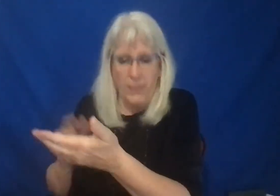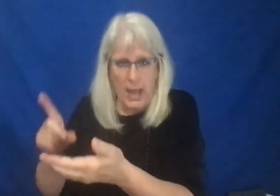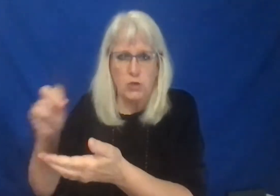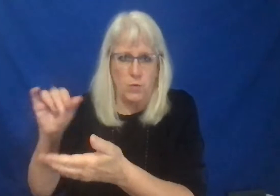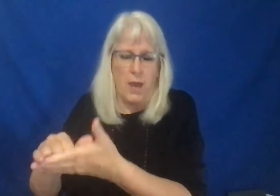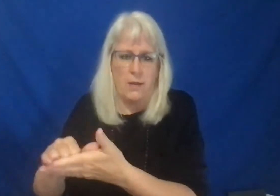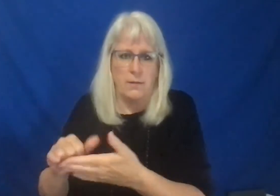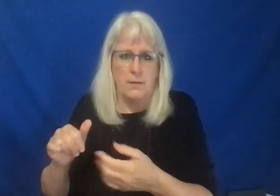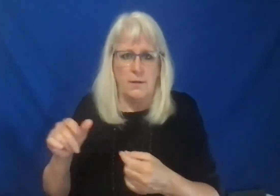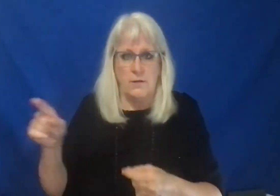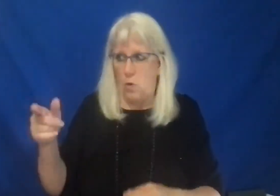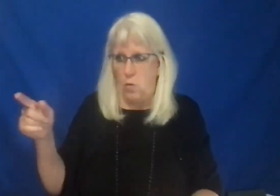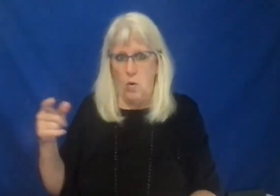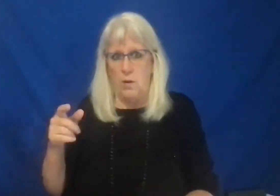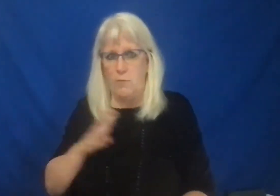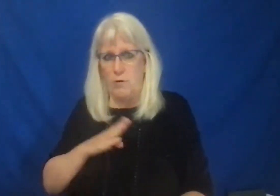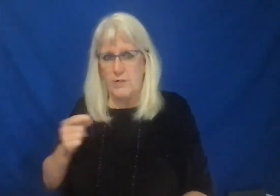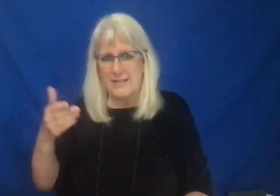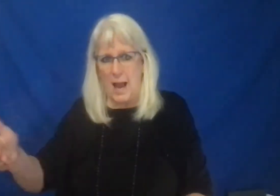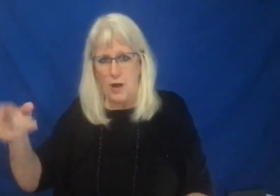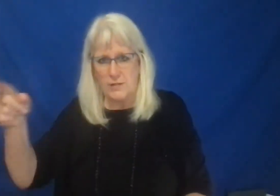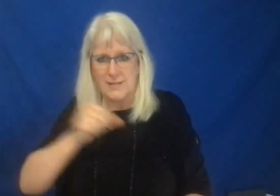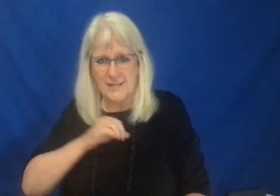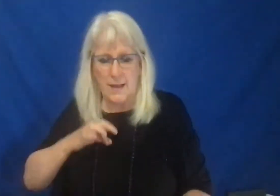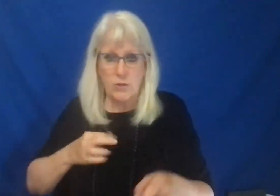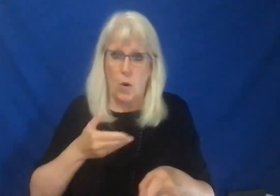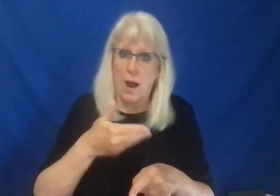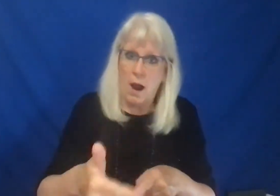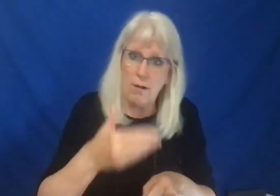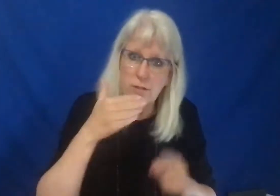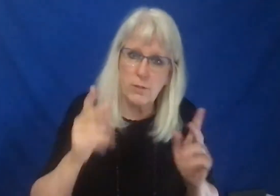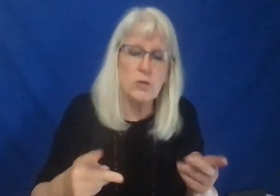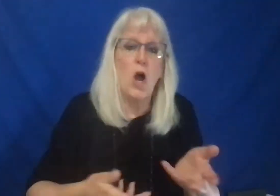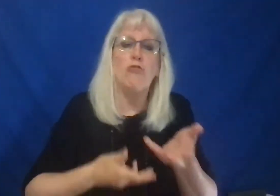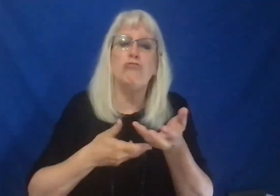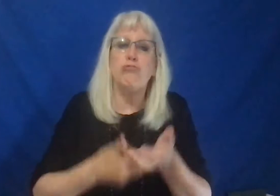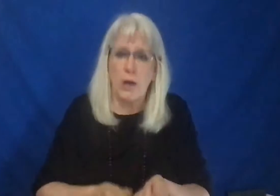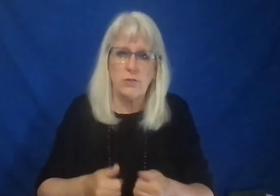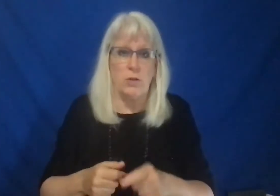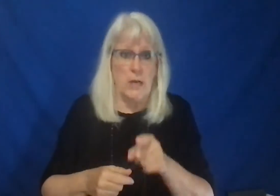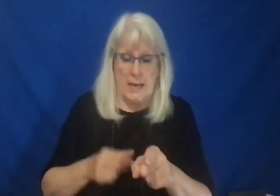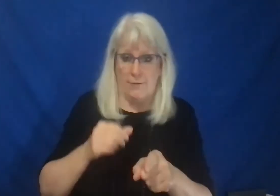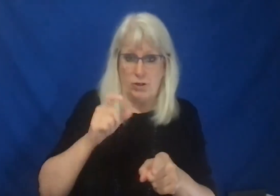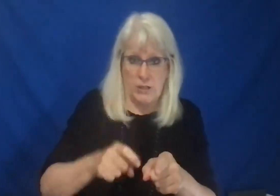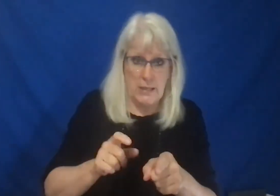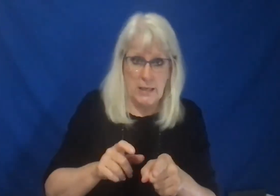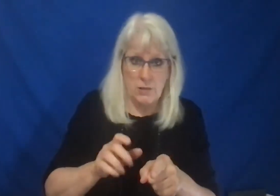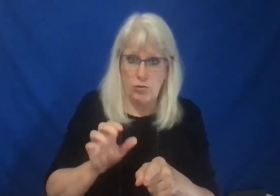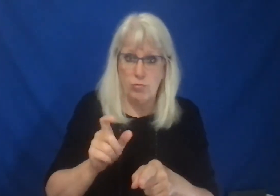this good person, I can trust her to delegate to qualified people, whether it's